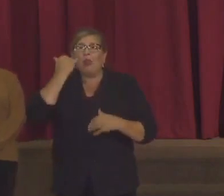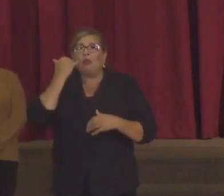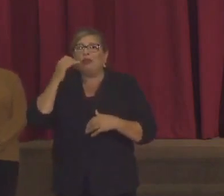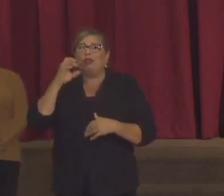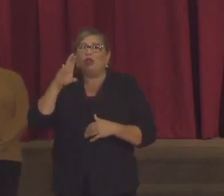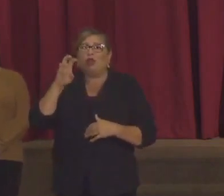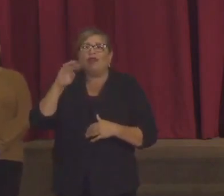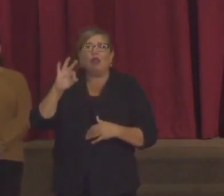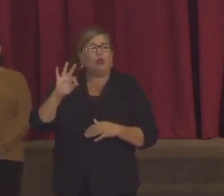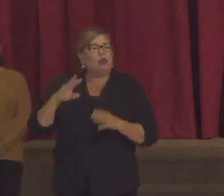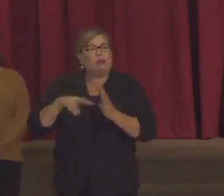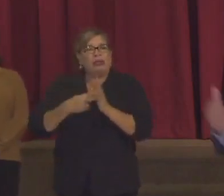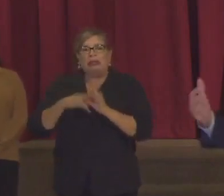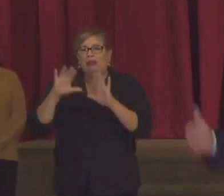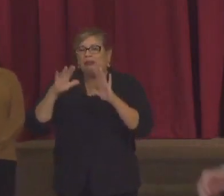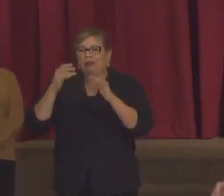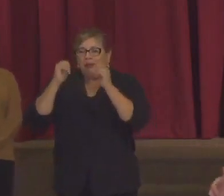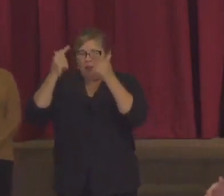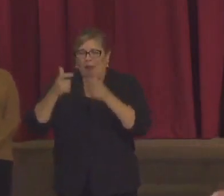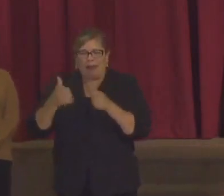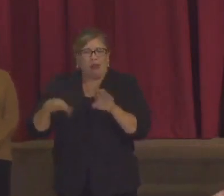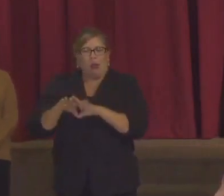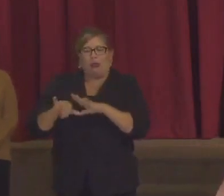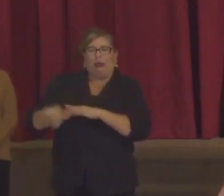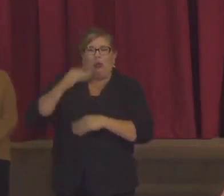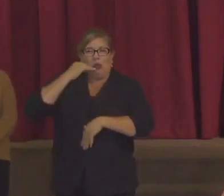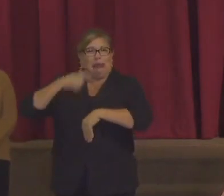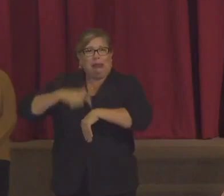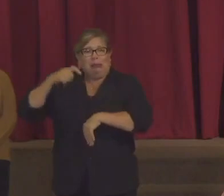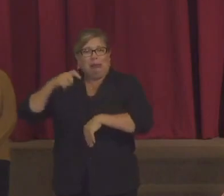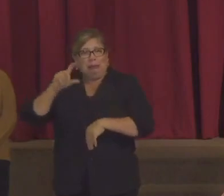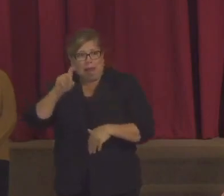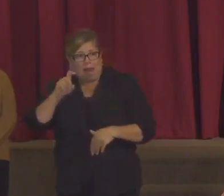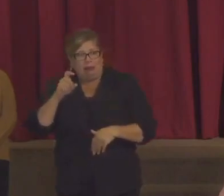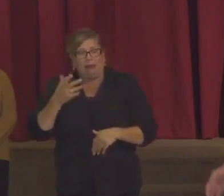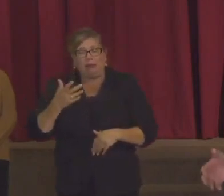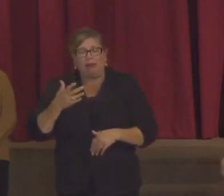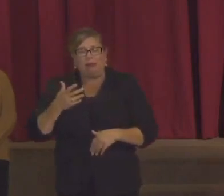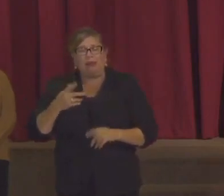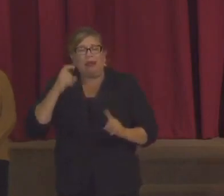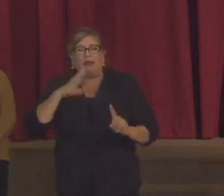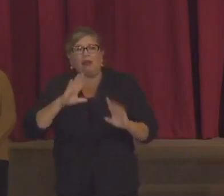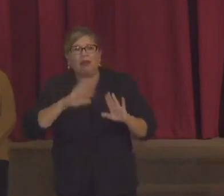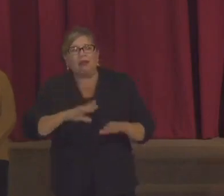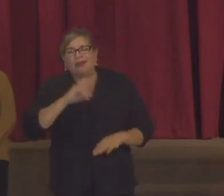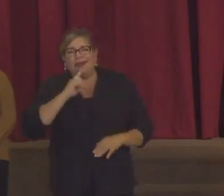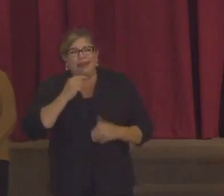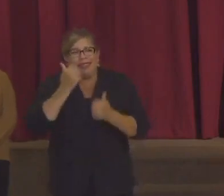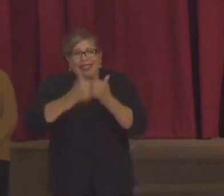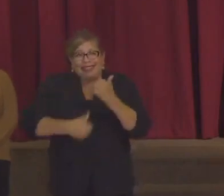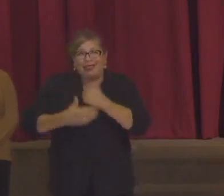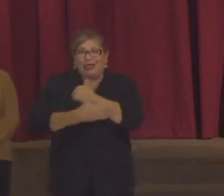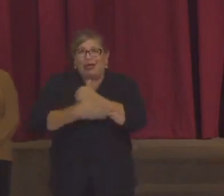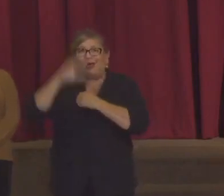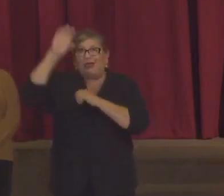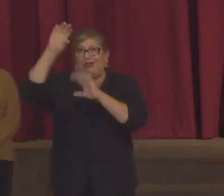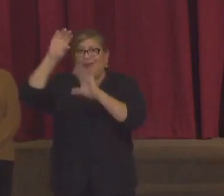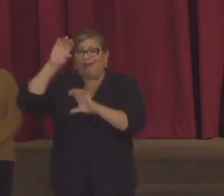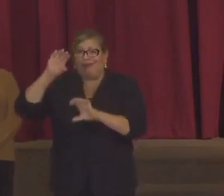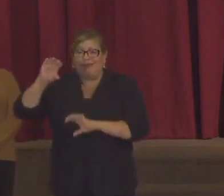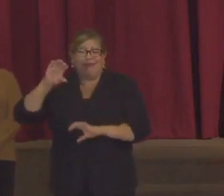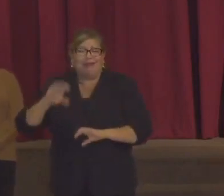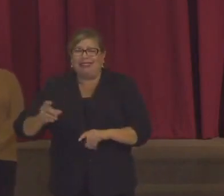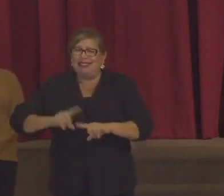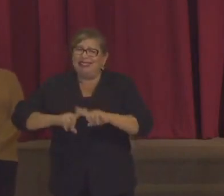versus other parts of the state, Imperial, or places in San Diego, different than even here in the